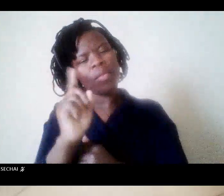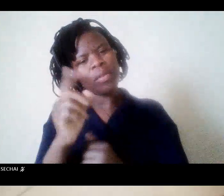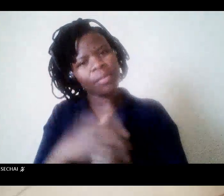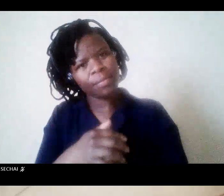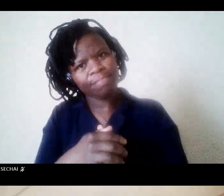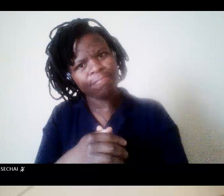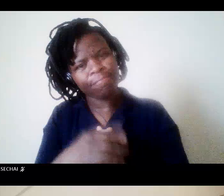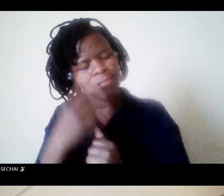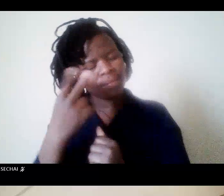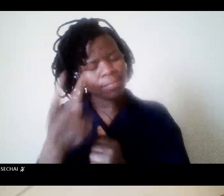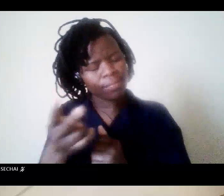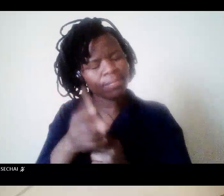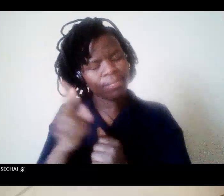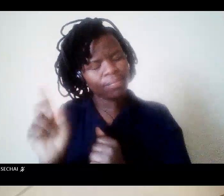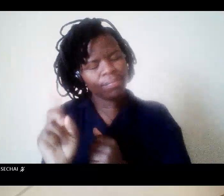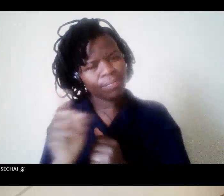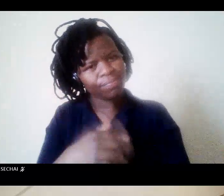see.